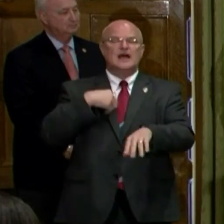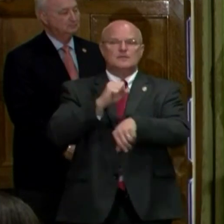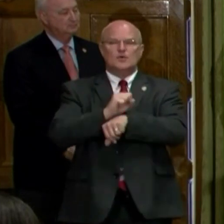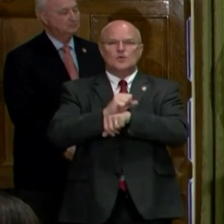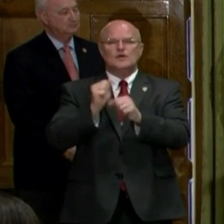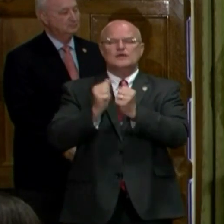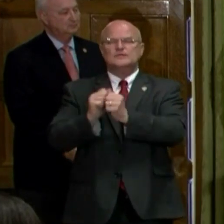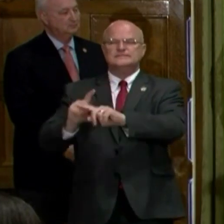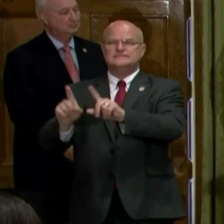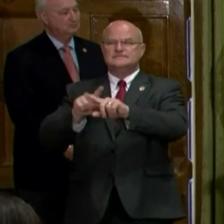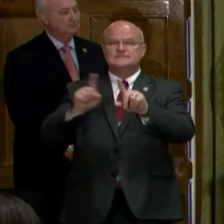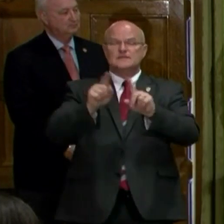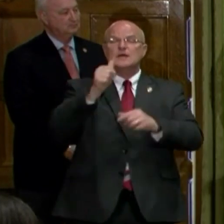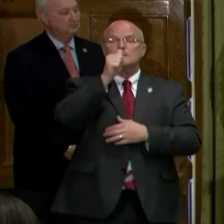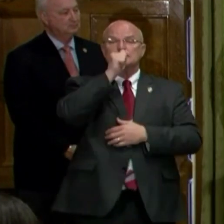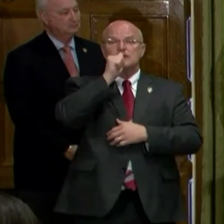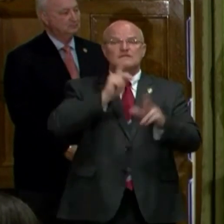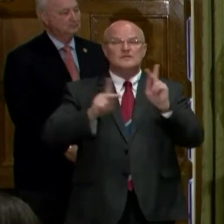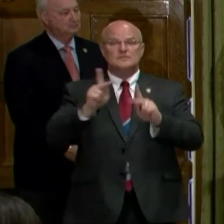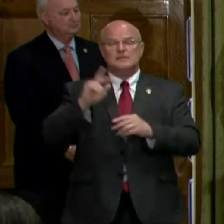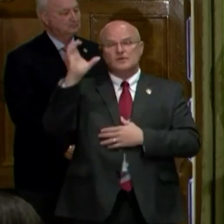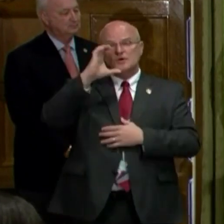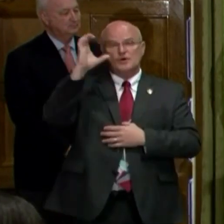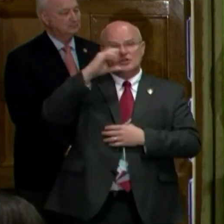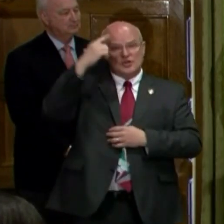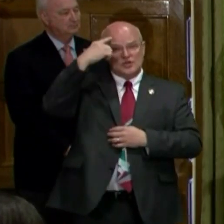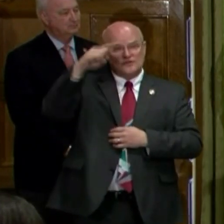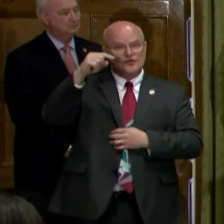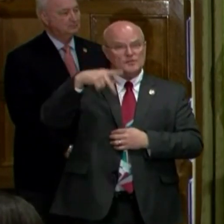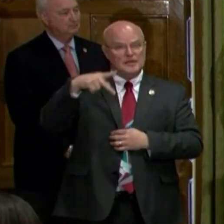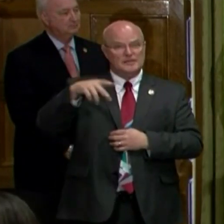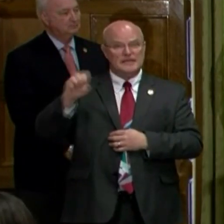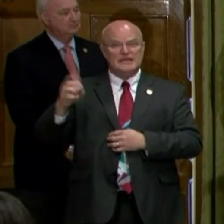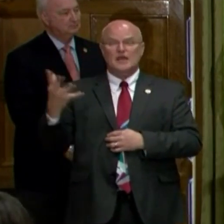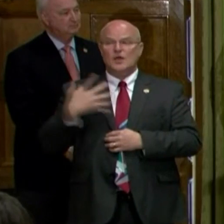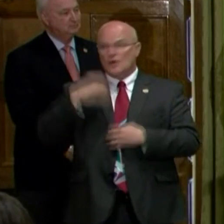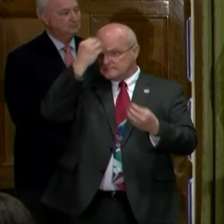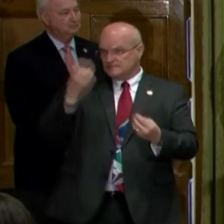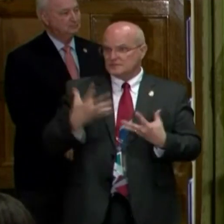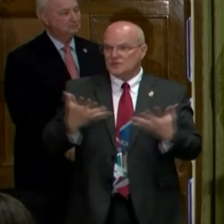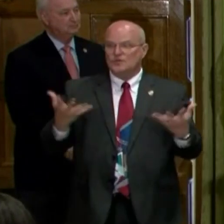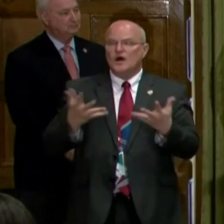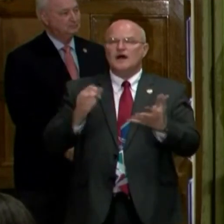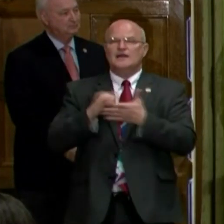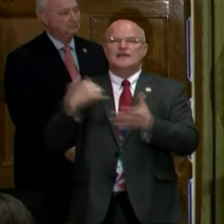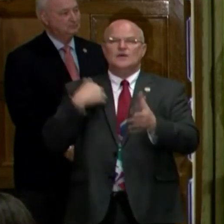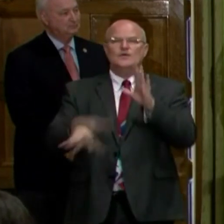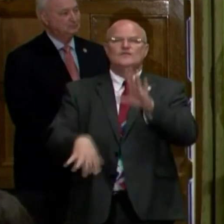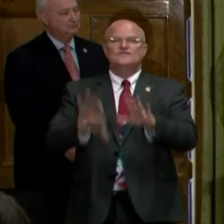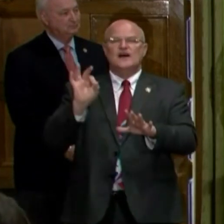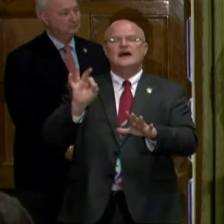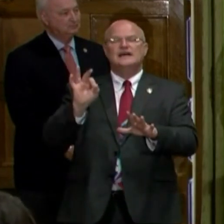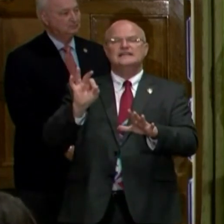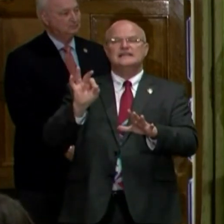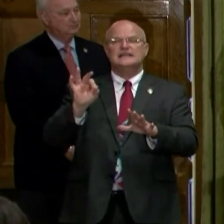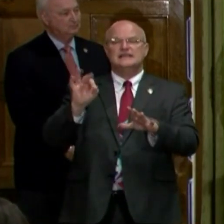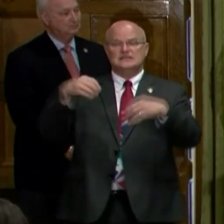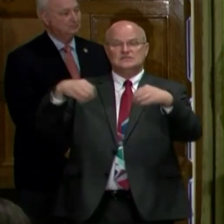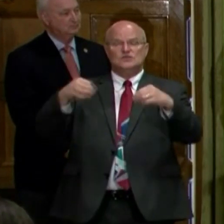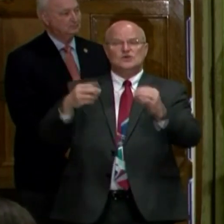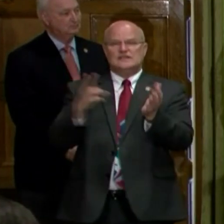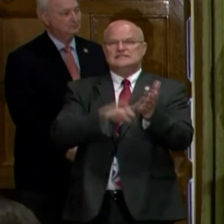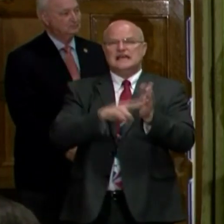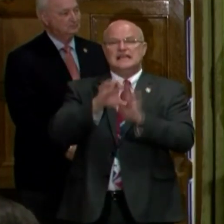with a number of private sector folks looking for PPE, and what we're being told is that we're finding suppliers and they're